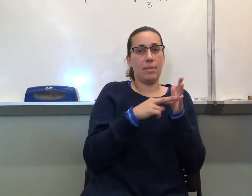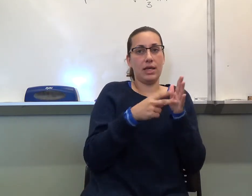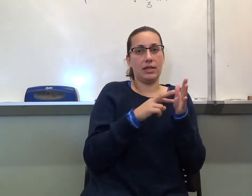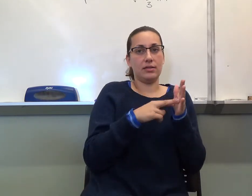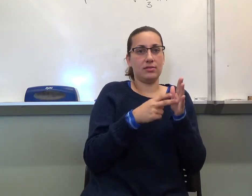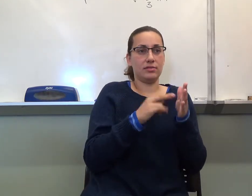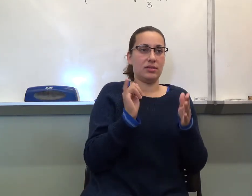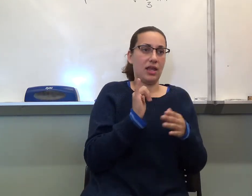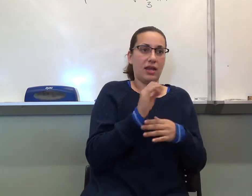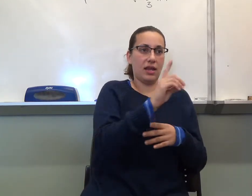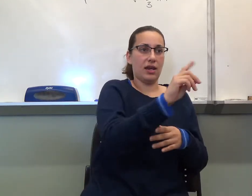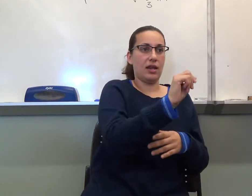is many